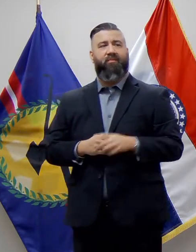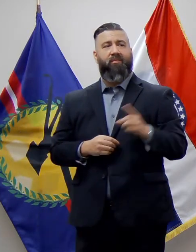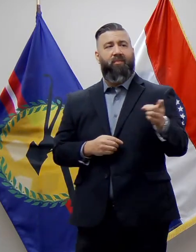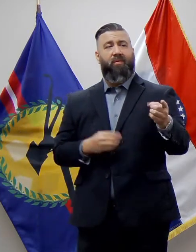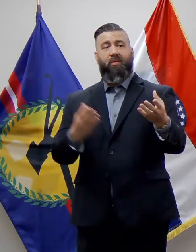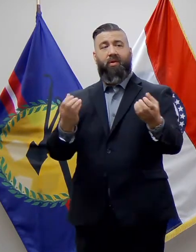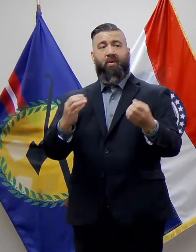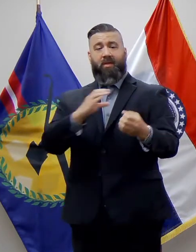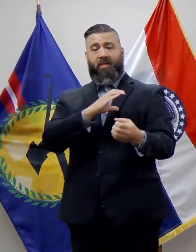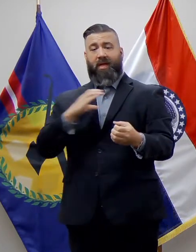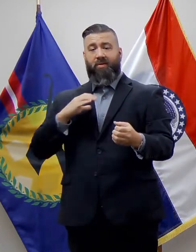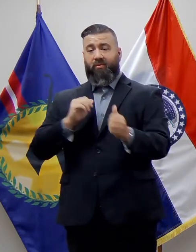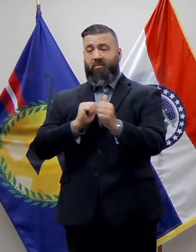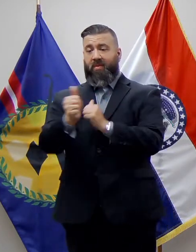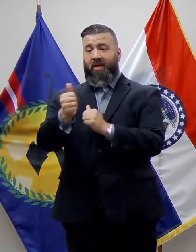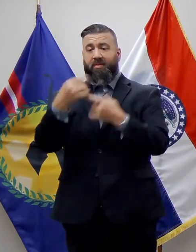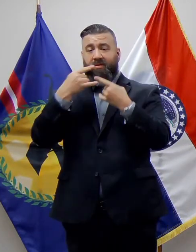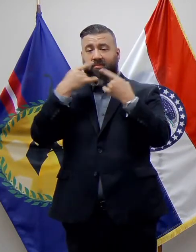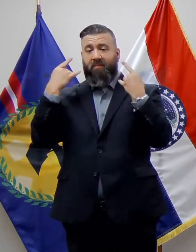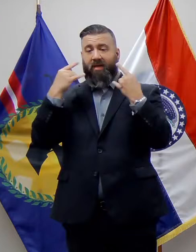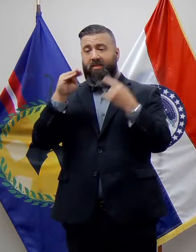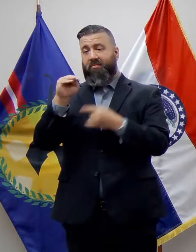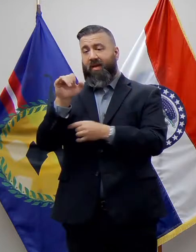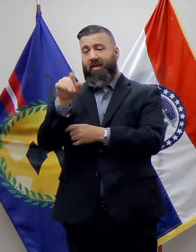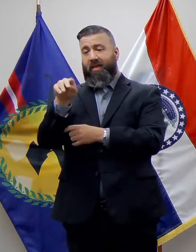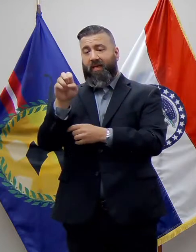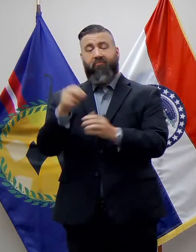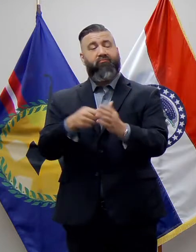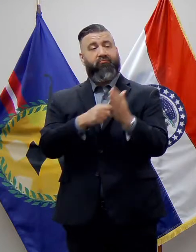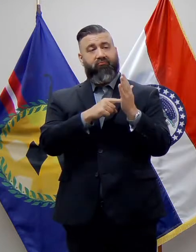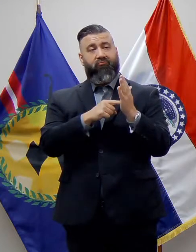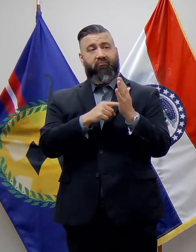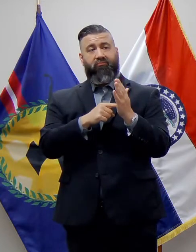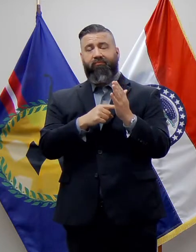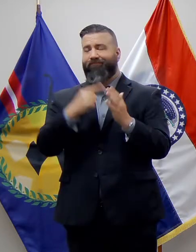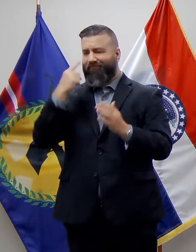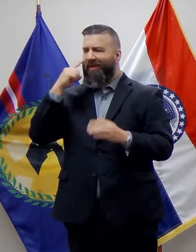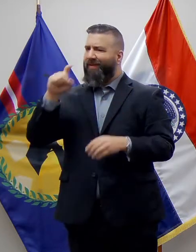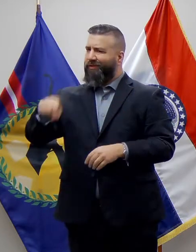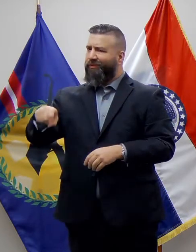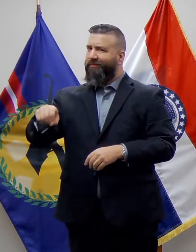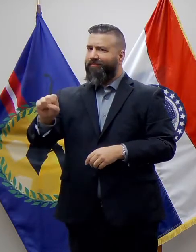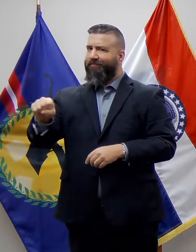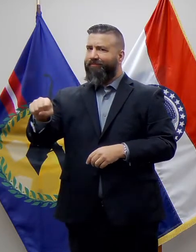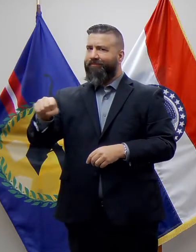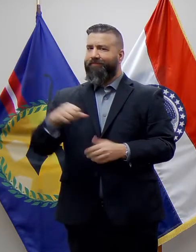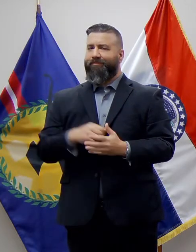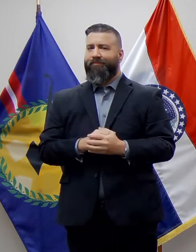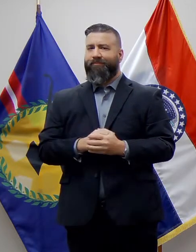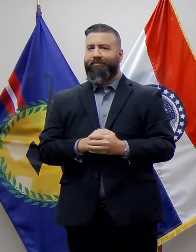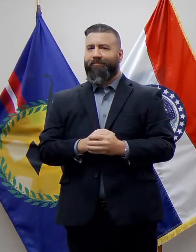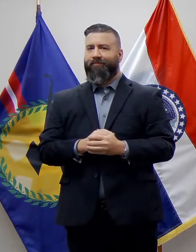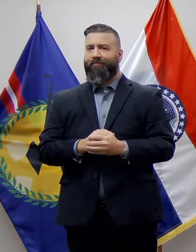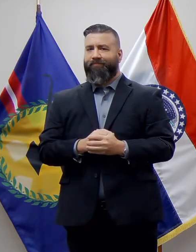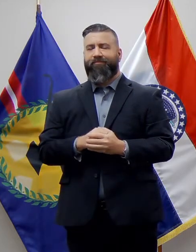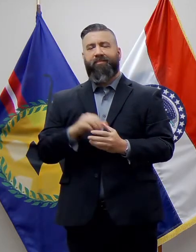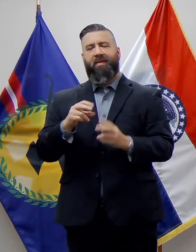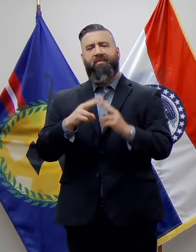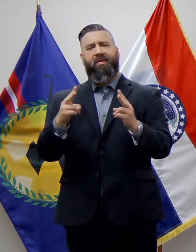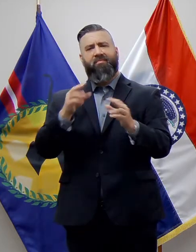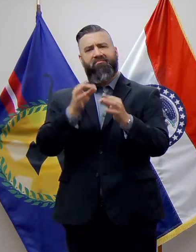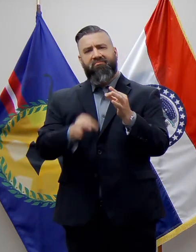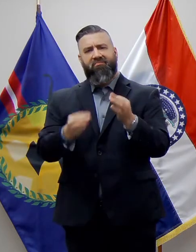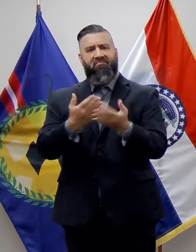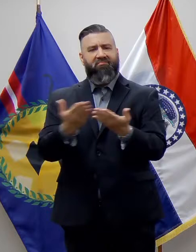mandate? I believe the county council should adopt the public health order that was presented to them last week, and that's a very simple thing to